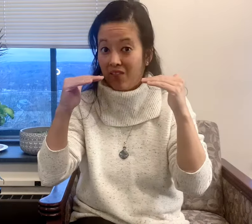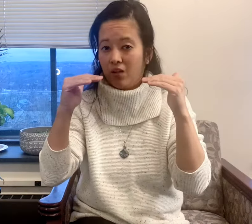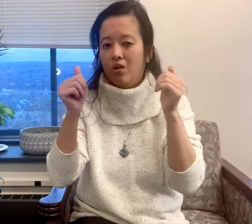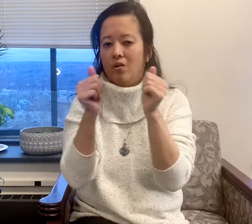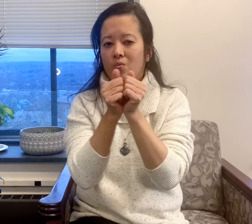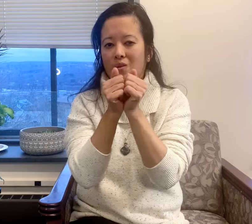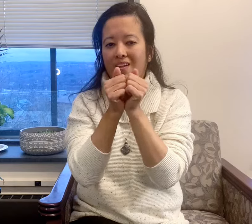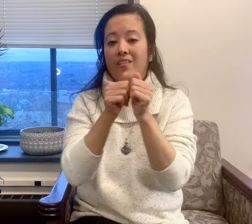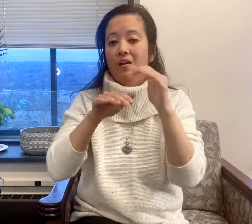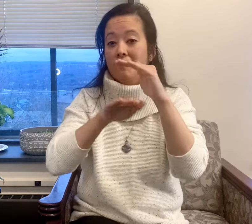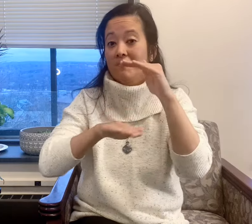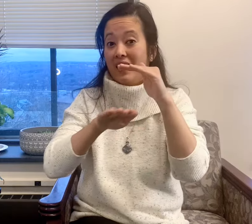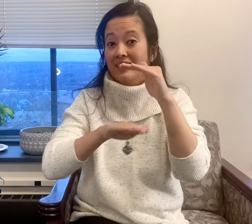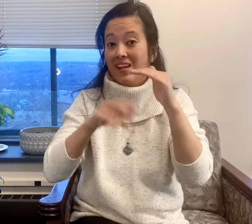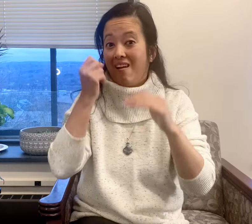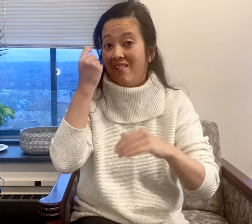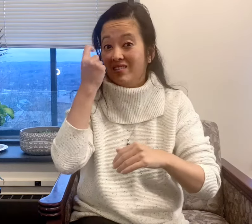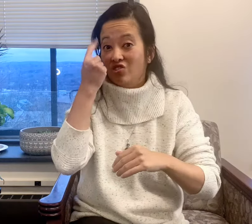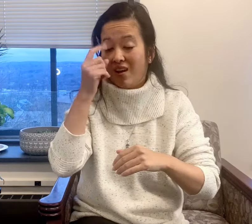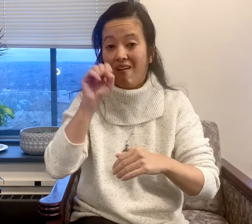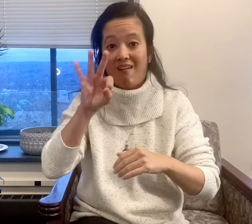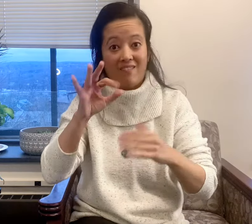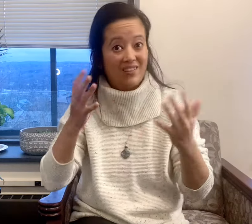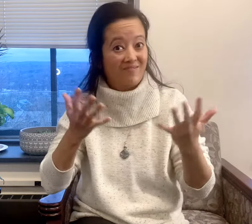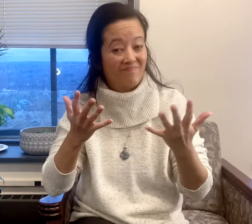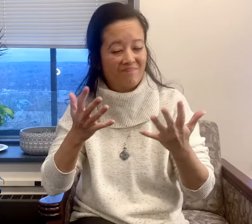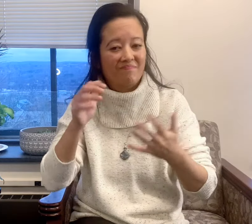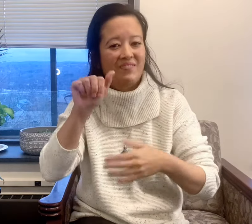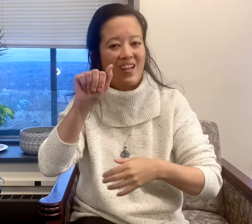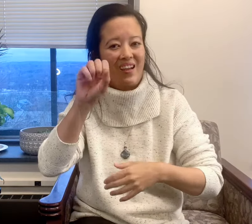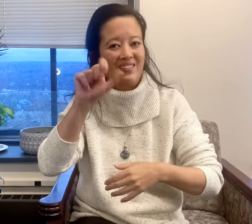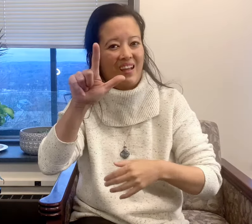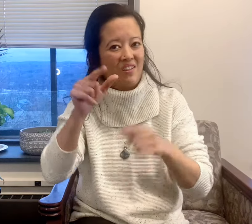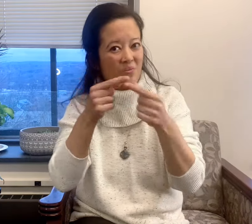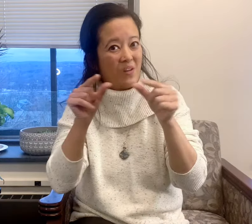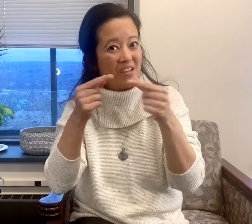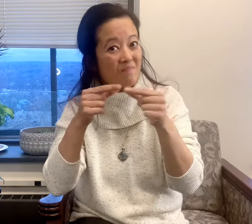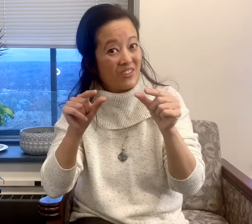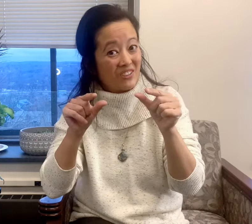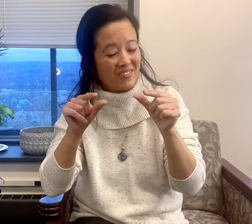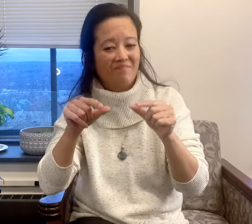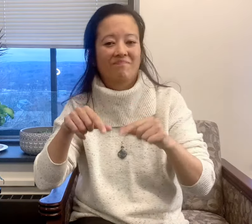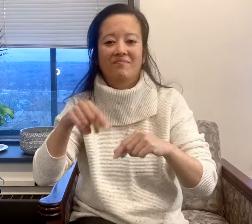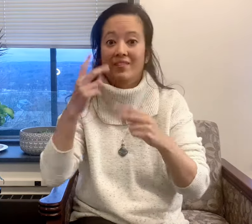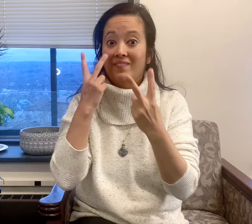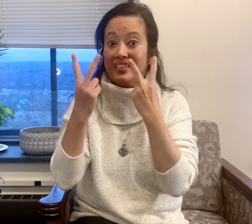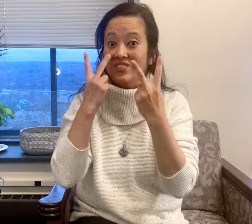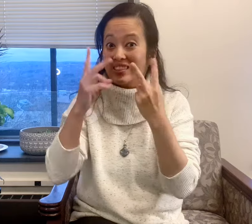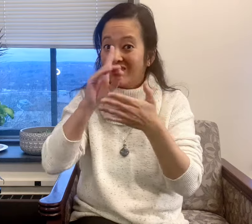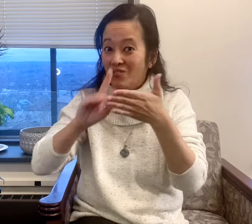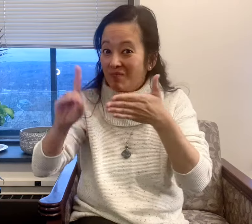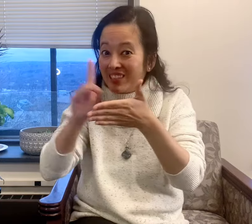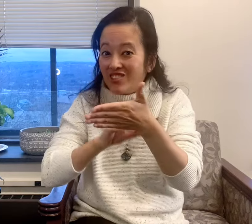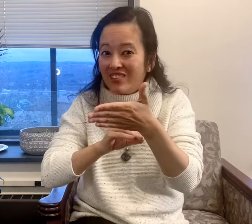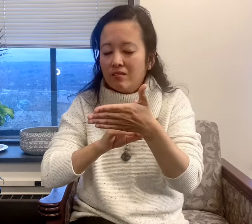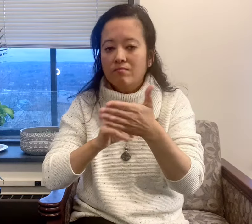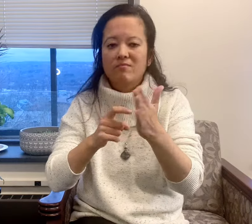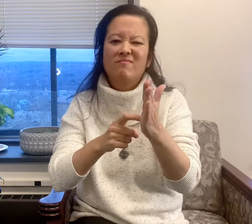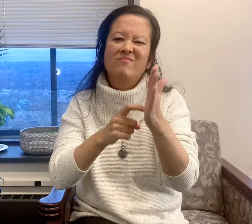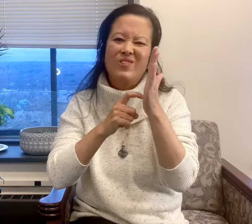skills. So we're going to use a basic understanding of ASL grammar, visual